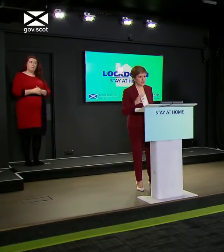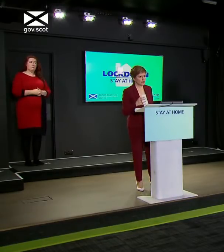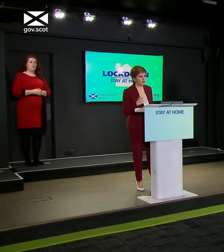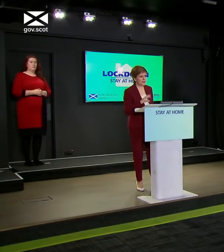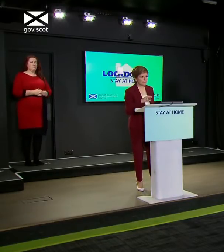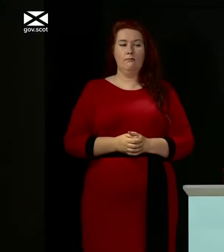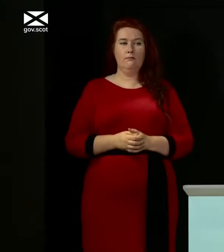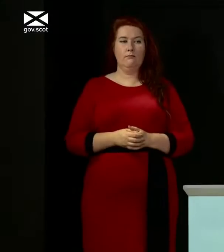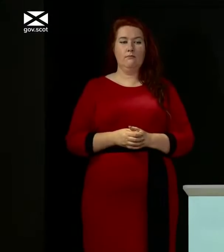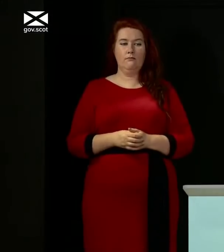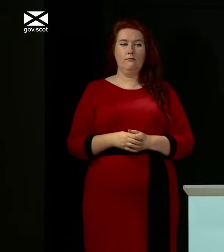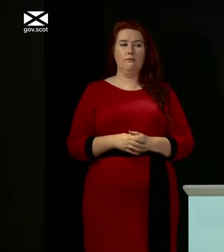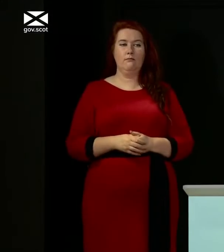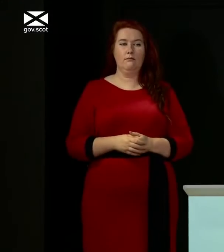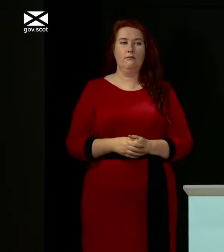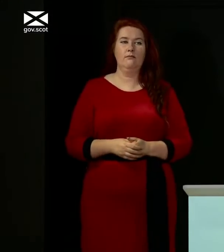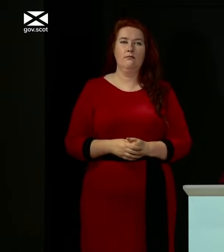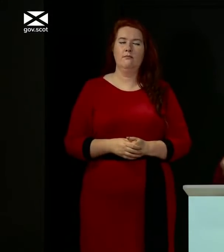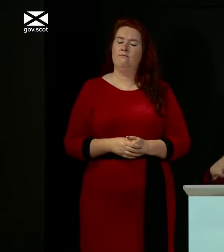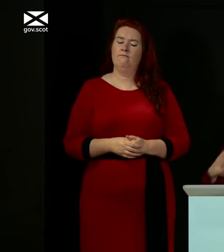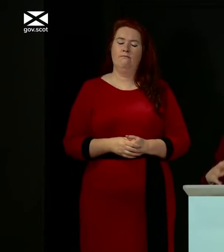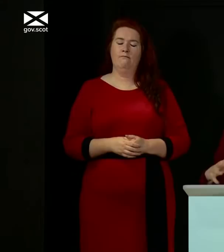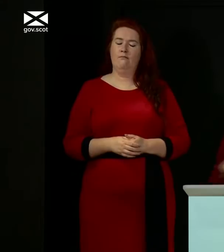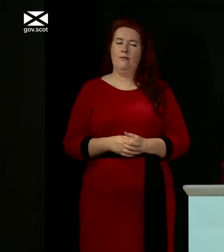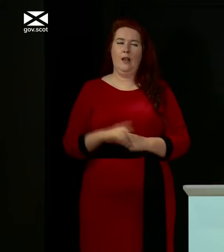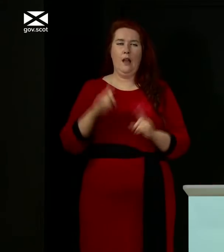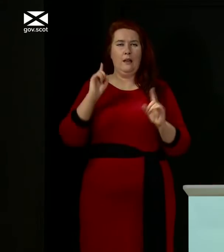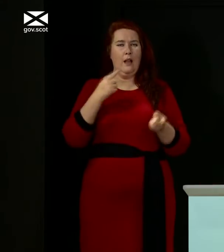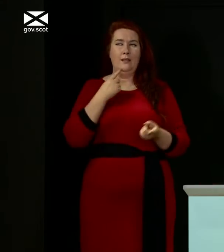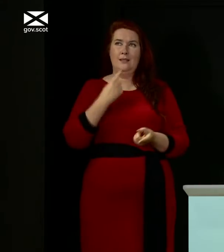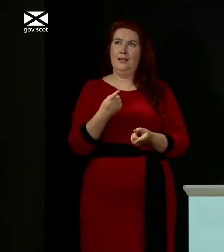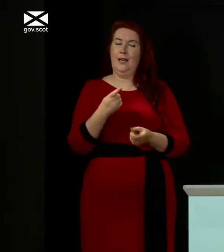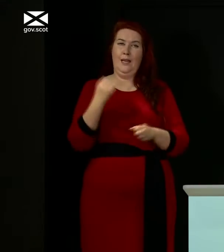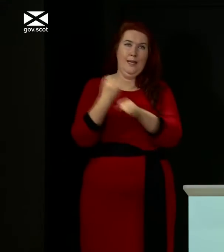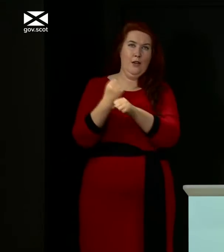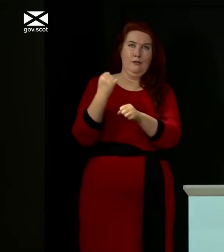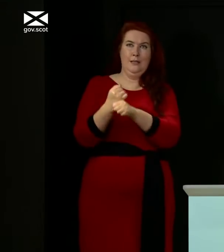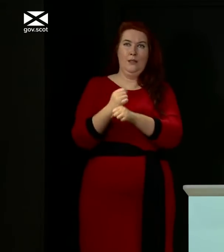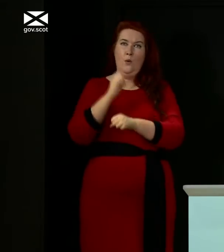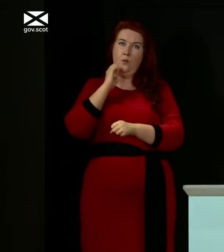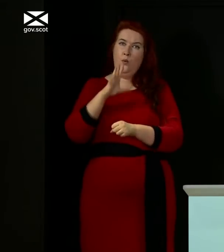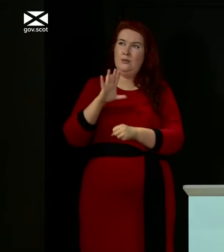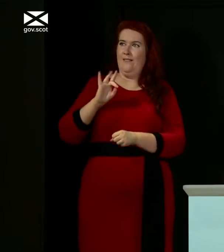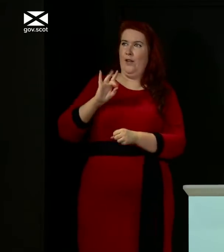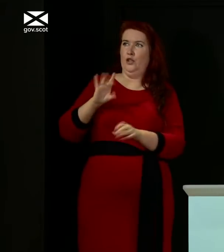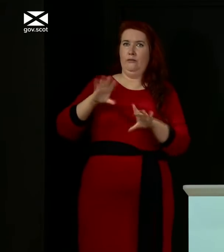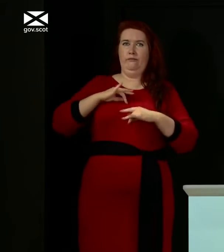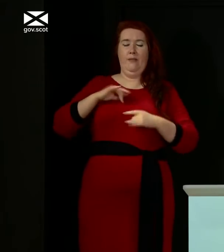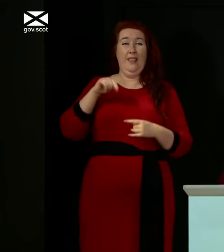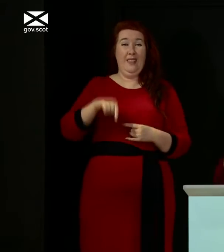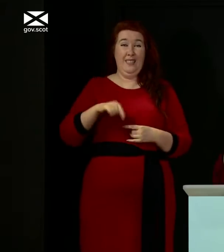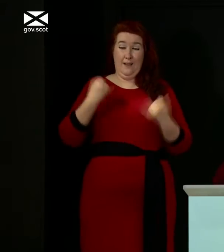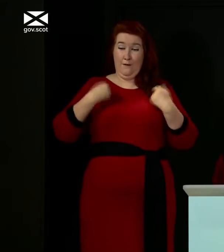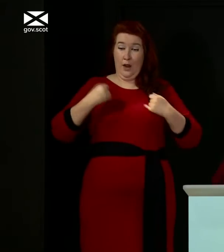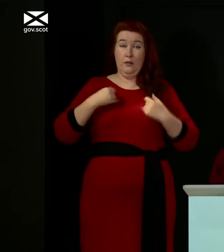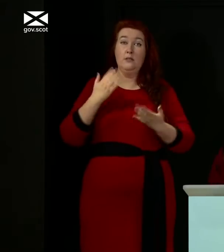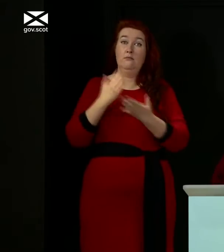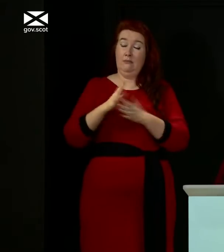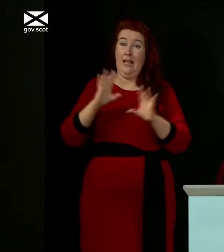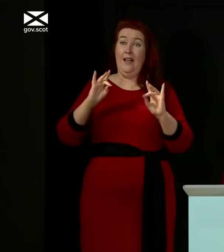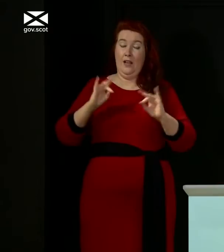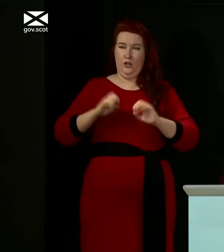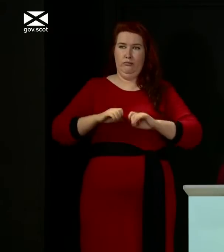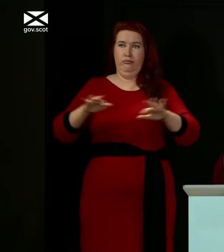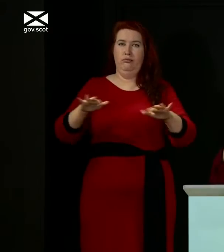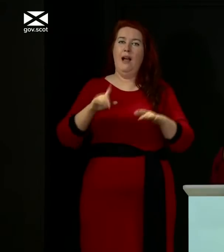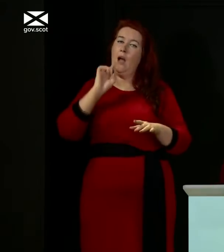I'm clearly not going to give anybody in any context a guarantee that they're not going to get infected with the virus. This is an infectious virus. I will give people advice